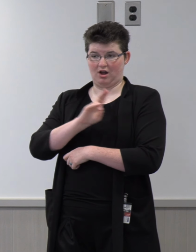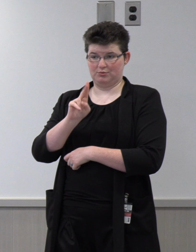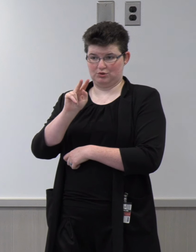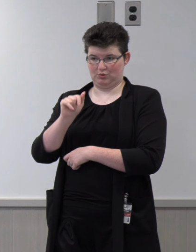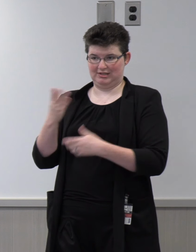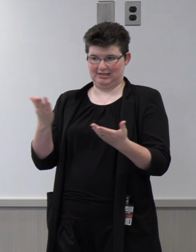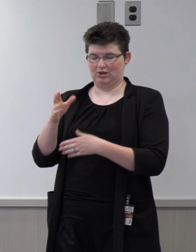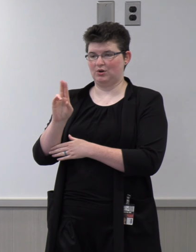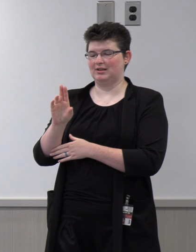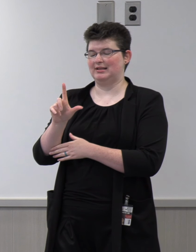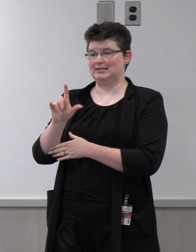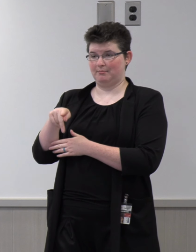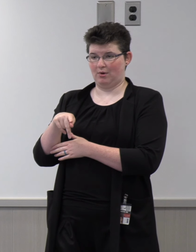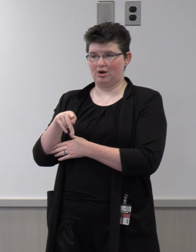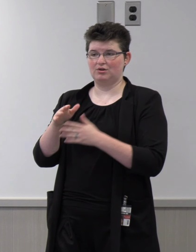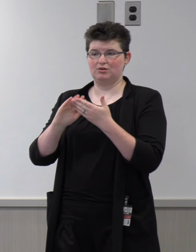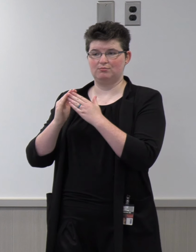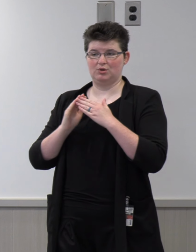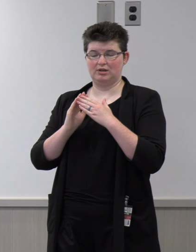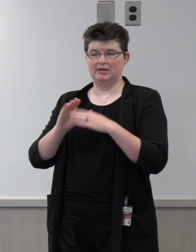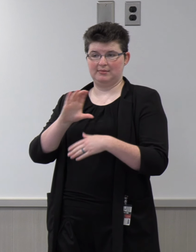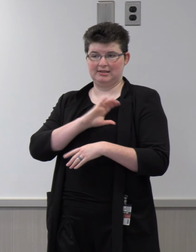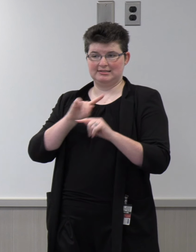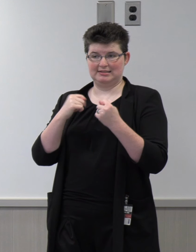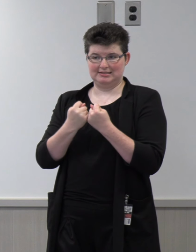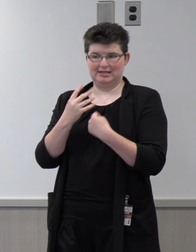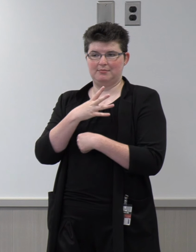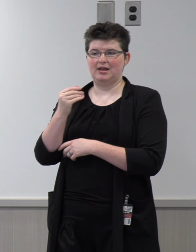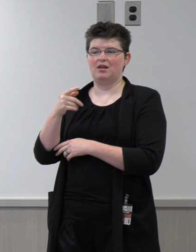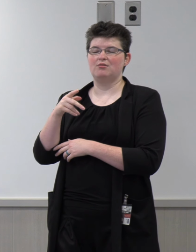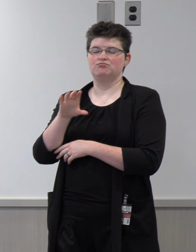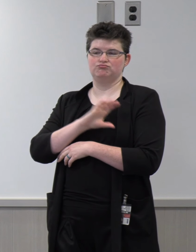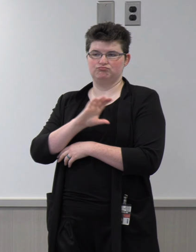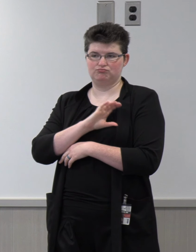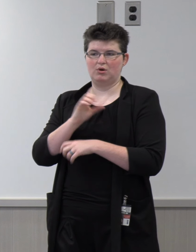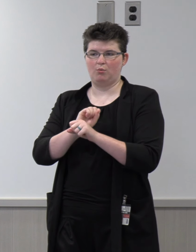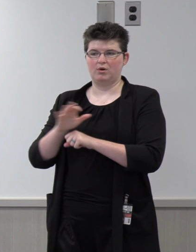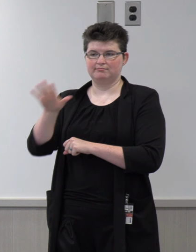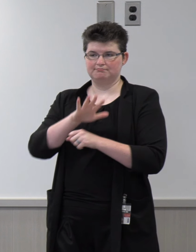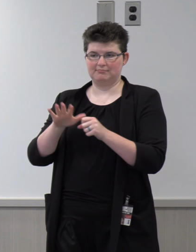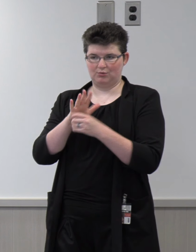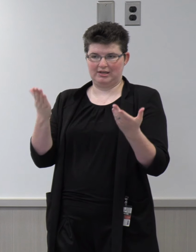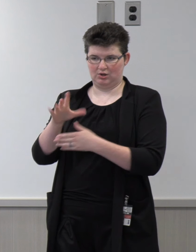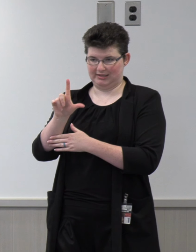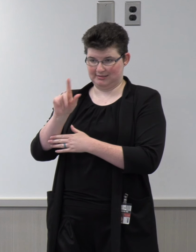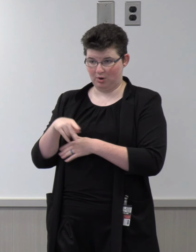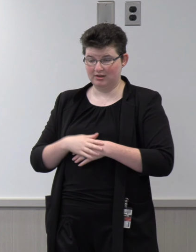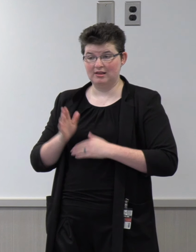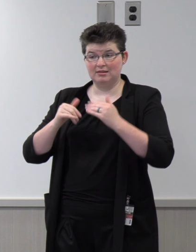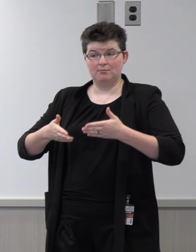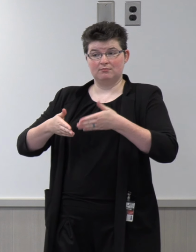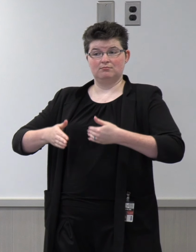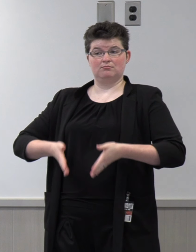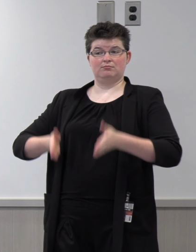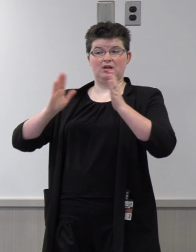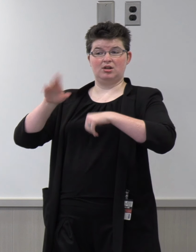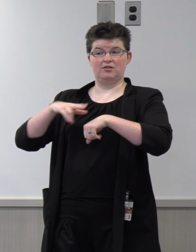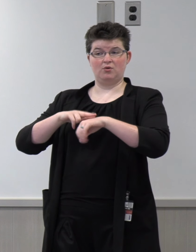community policing team, and our patrol deputies that work Lexington Park area. This building, of course, was made possible from